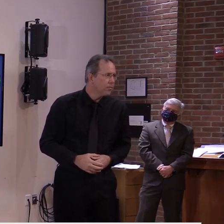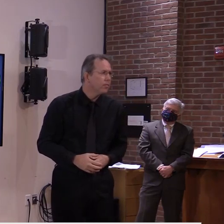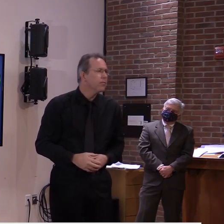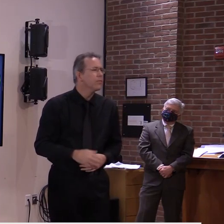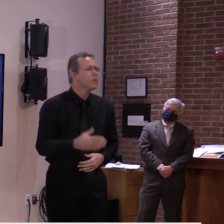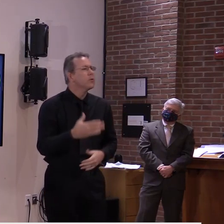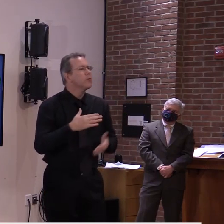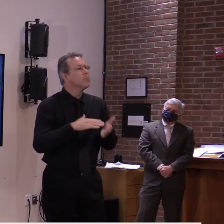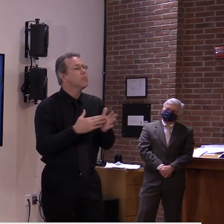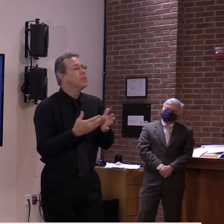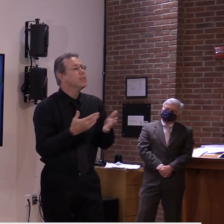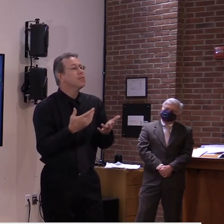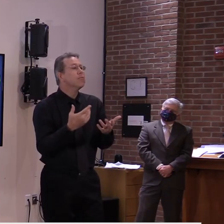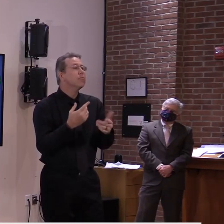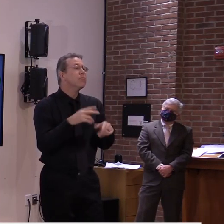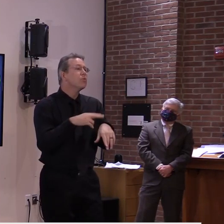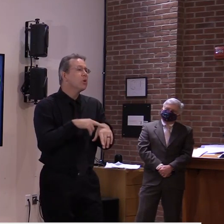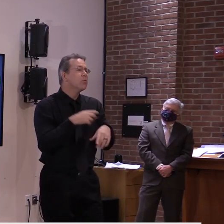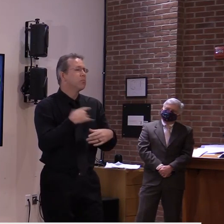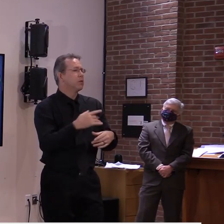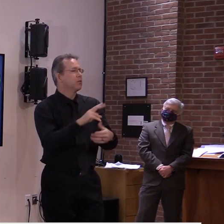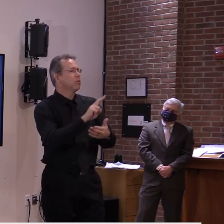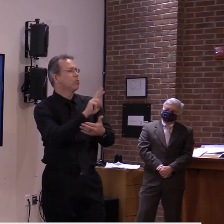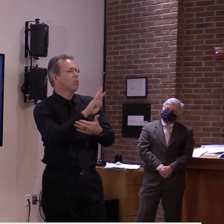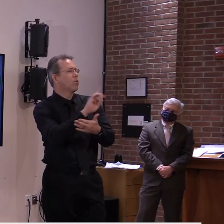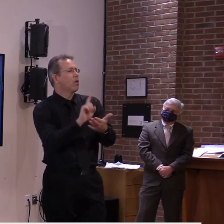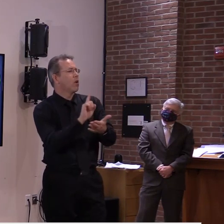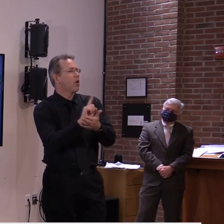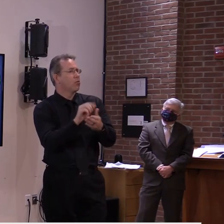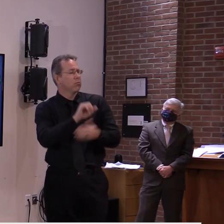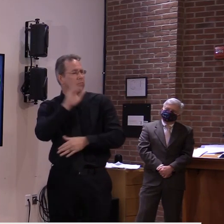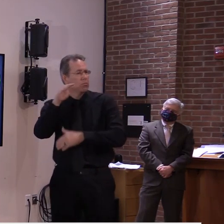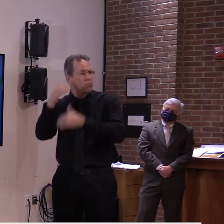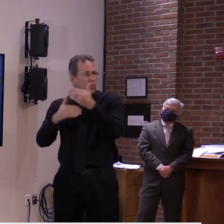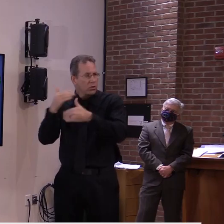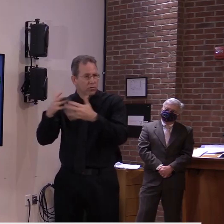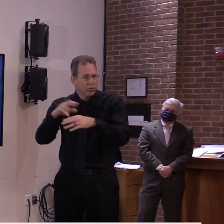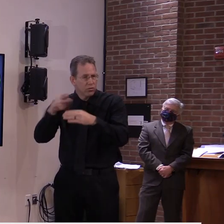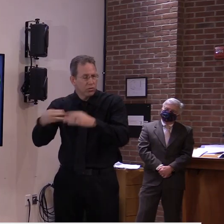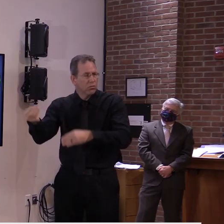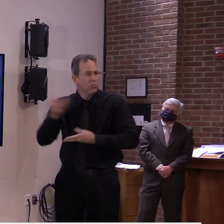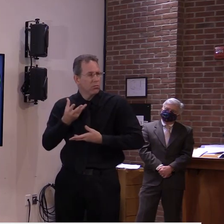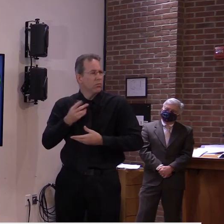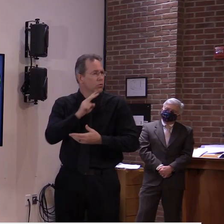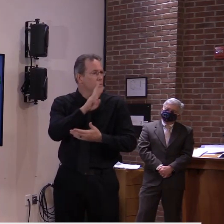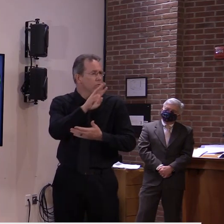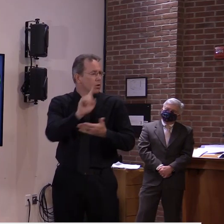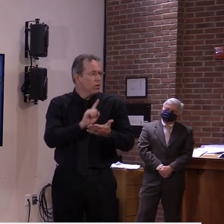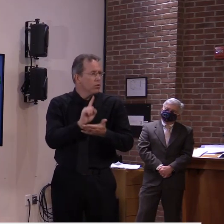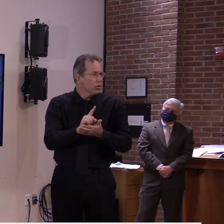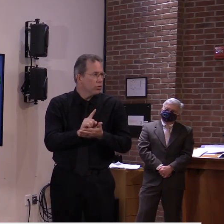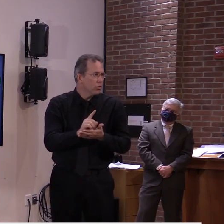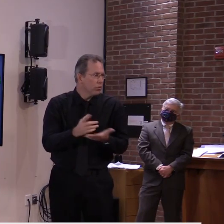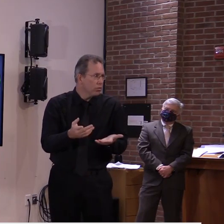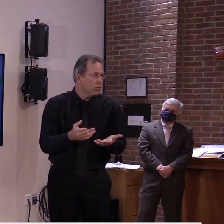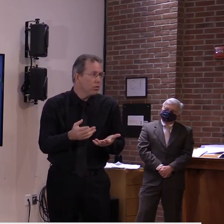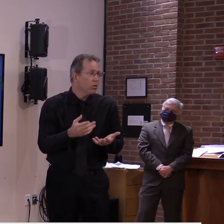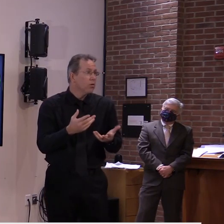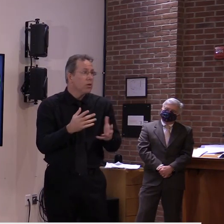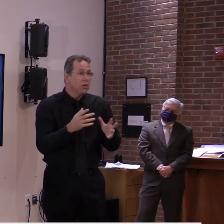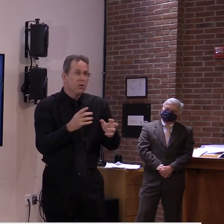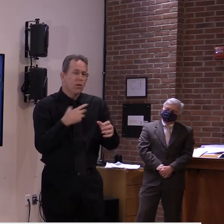to 48 hours maximum would be the goal. And that's why we've been very meticulous about watching all